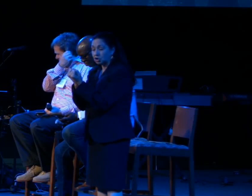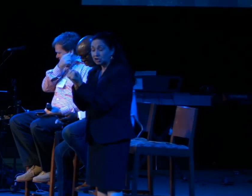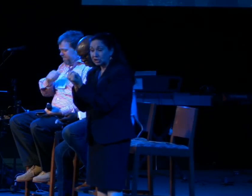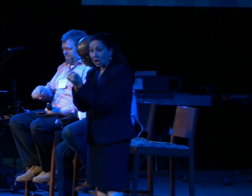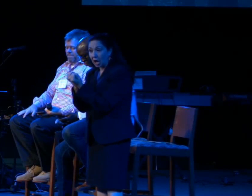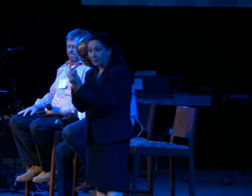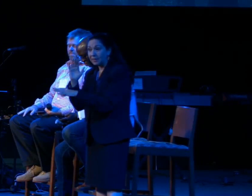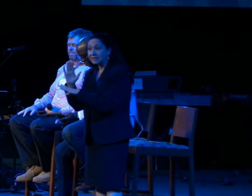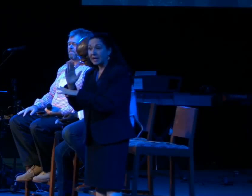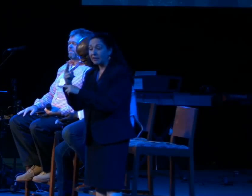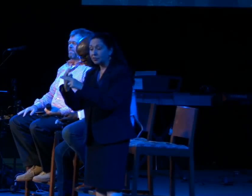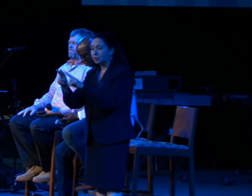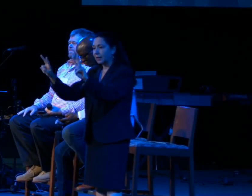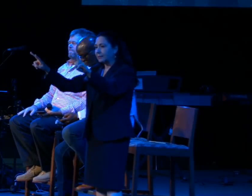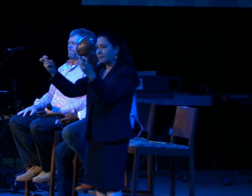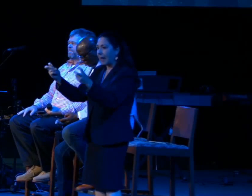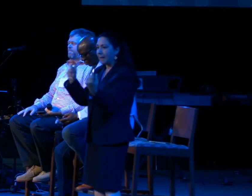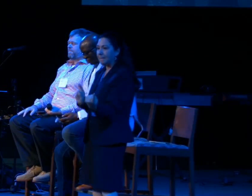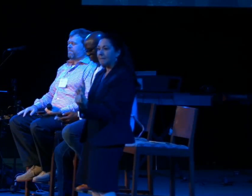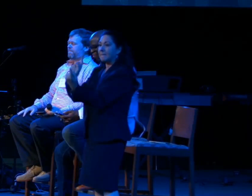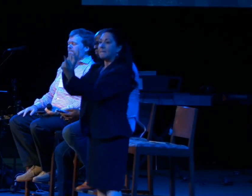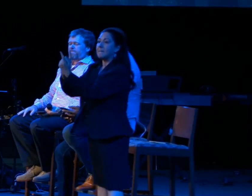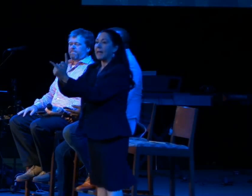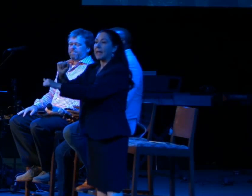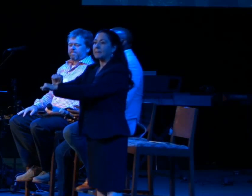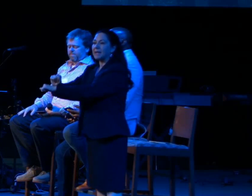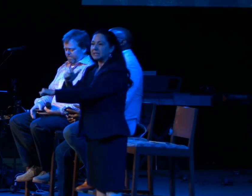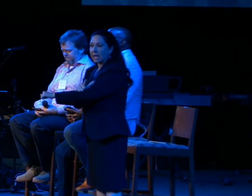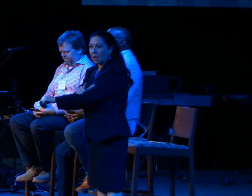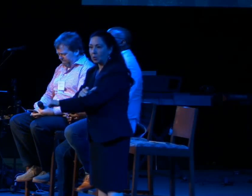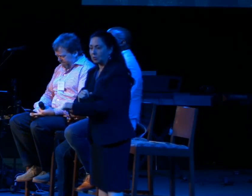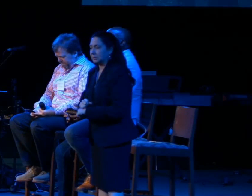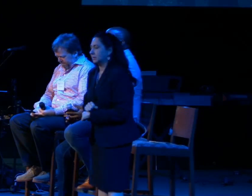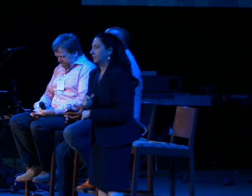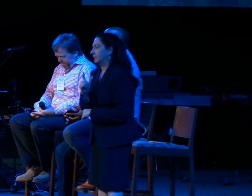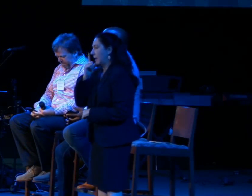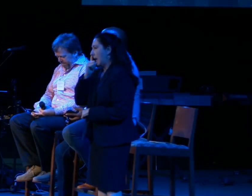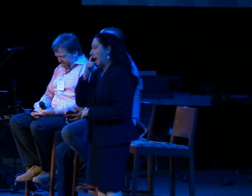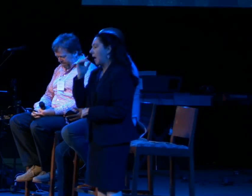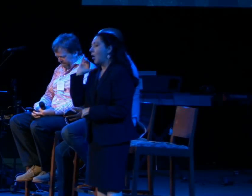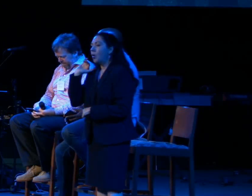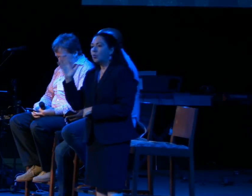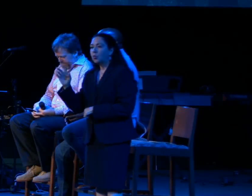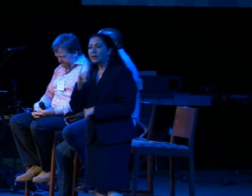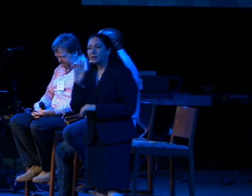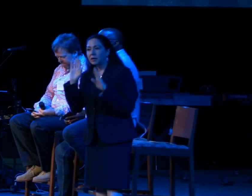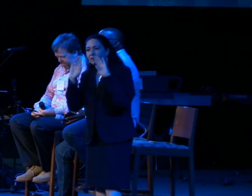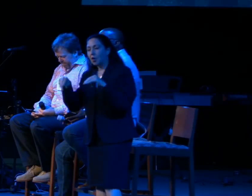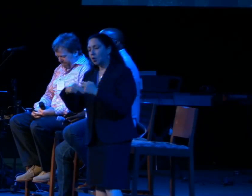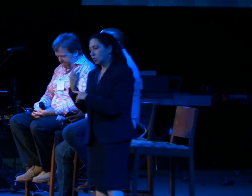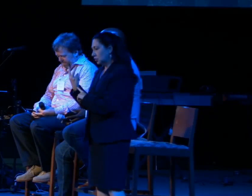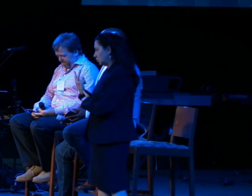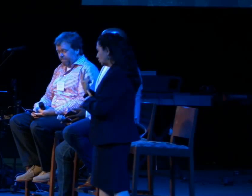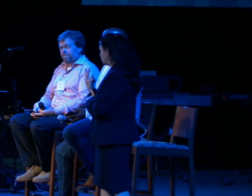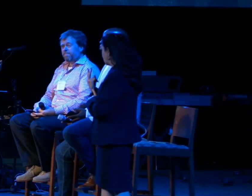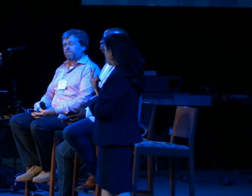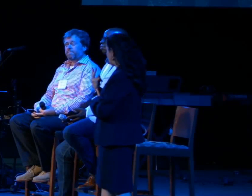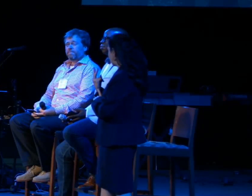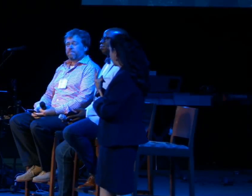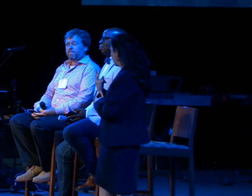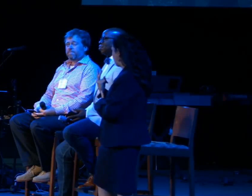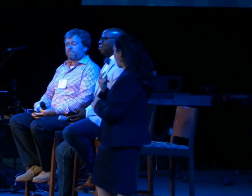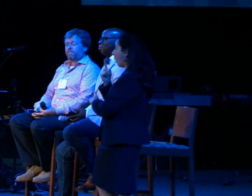in St. Louis, and we're really talking about that in two ways. Lonnie will be speaking